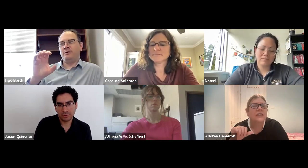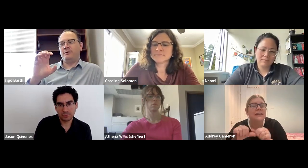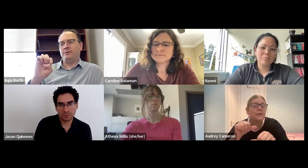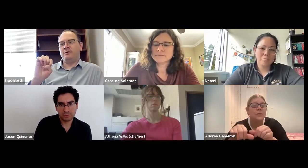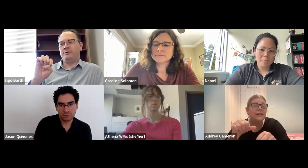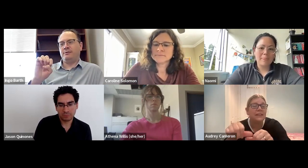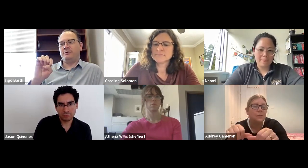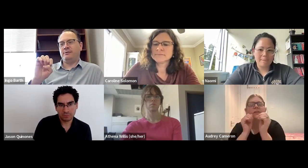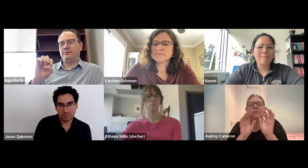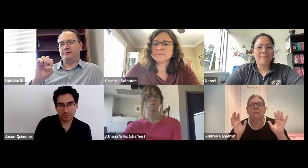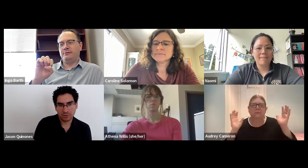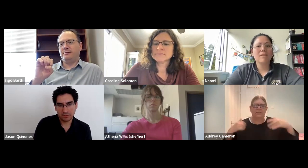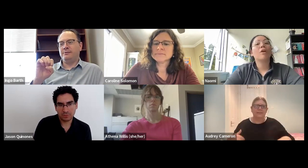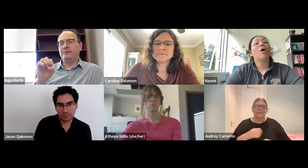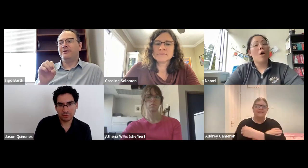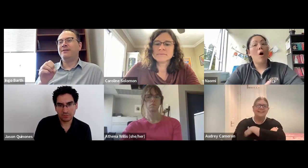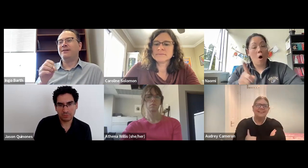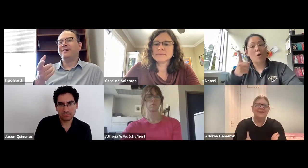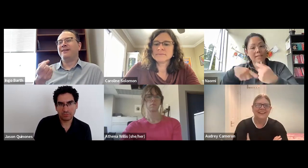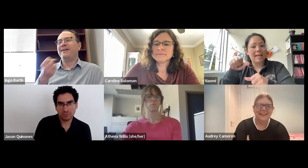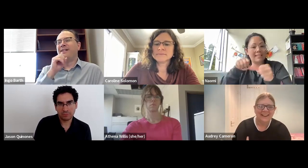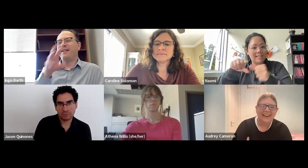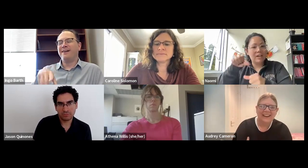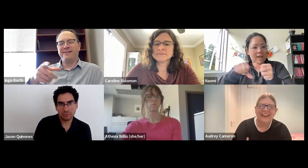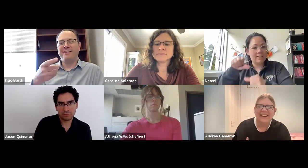Sorry, this is Audrey, would you mind? Okay, that's what it is.